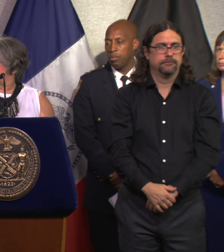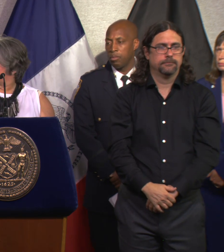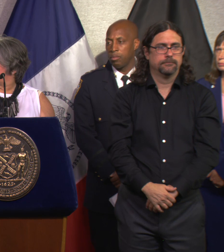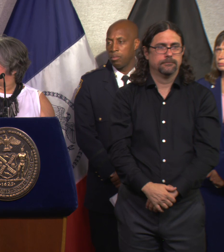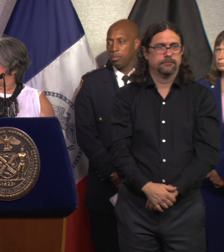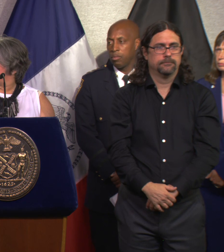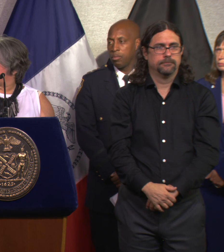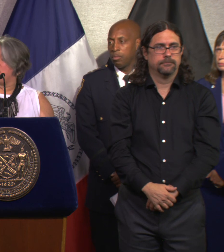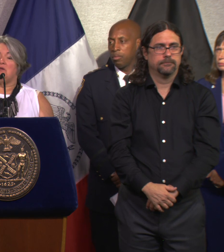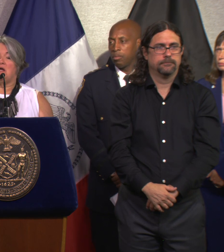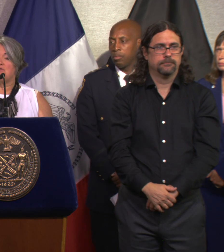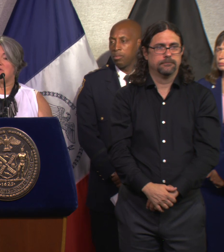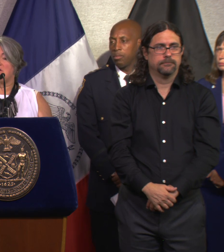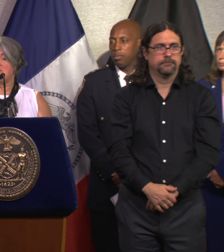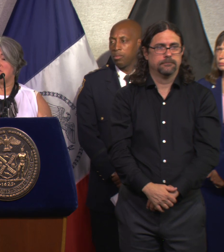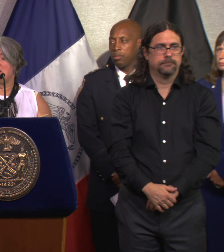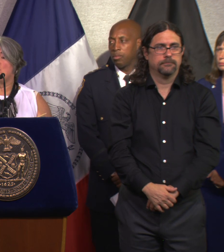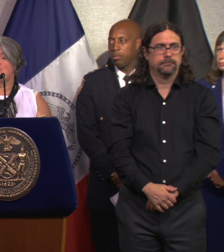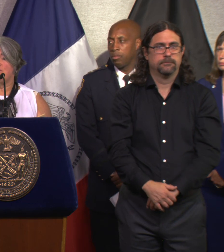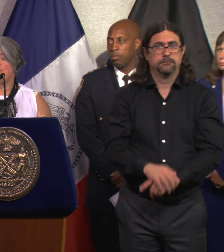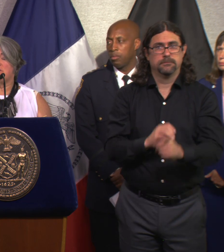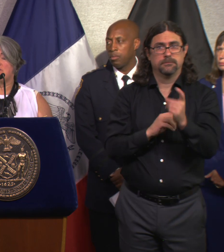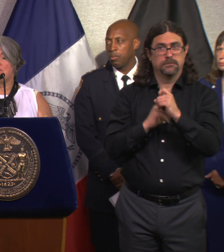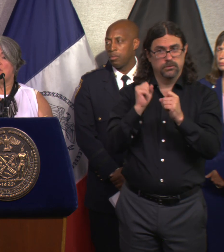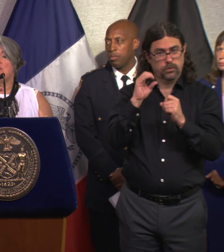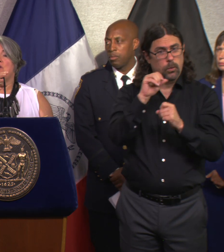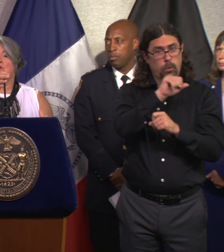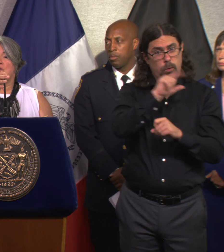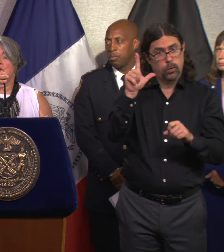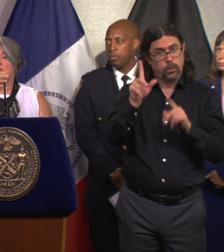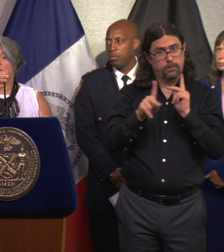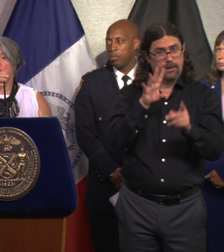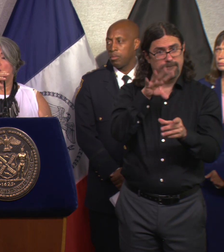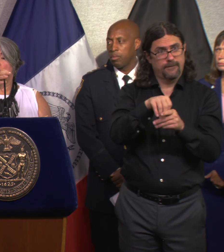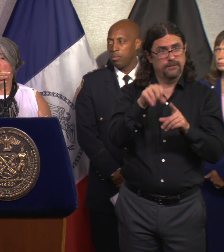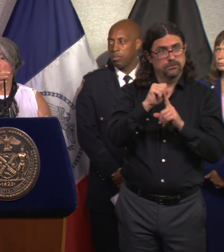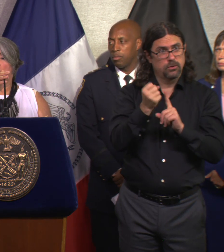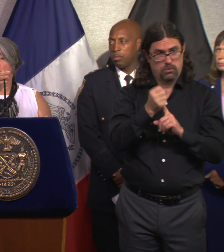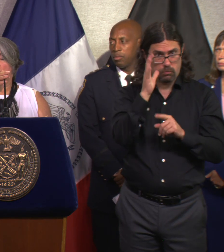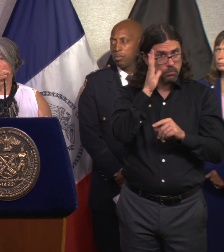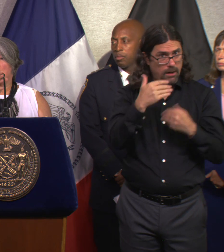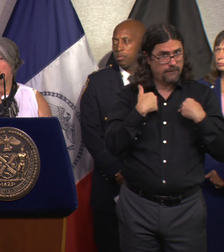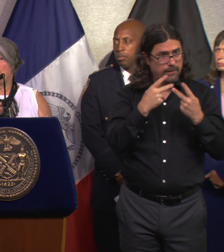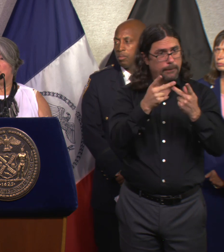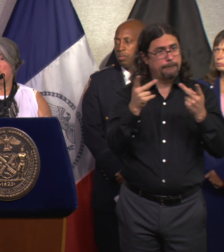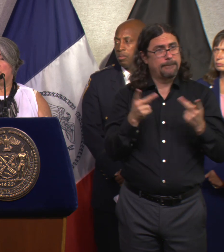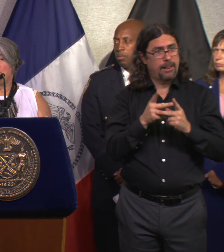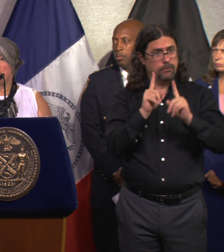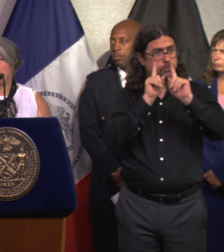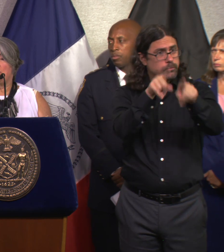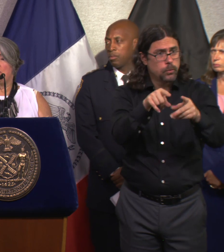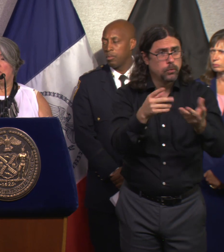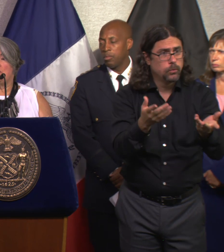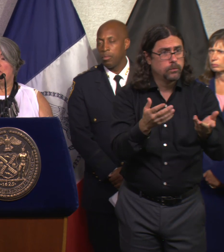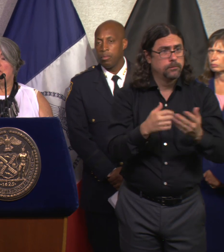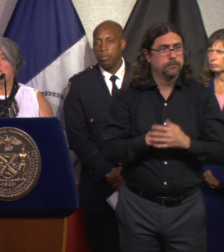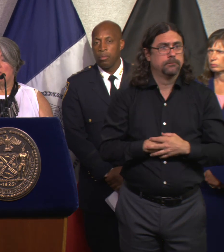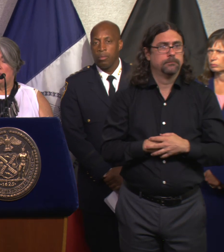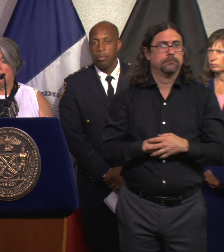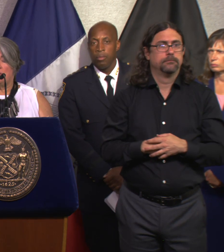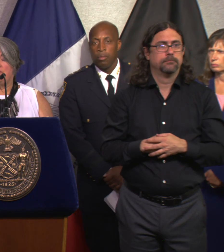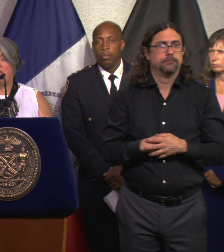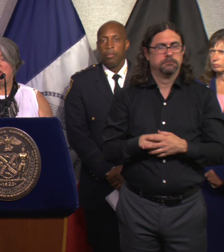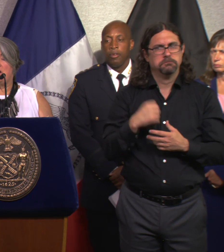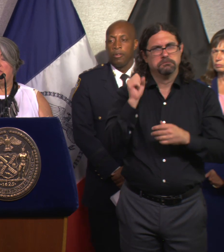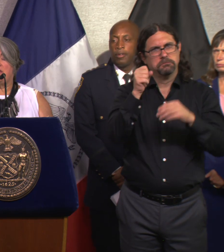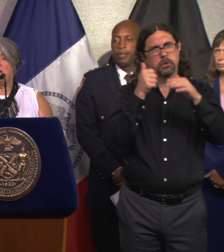I was talking to him about the NYCHA centers that he was referring So to. between you and Health Commissioner, anyone who's got the standard,